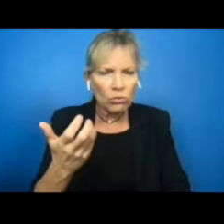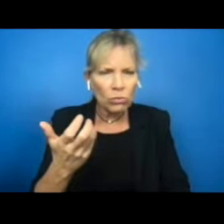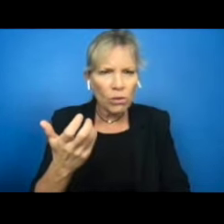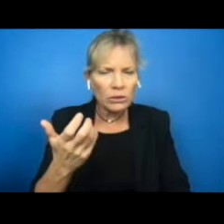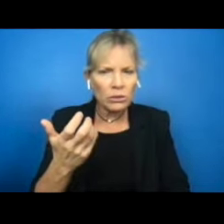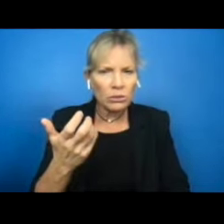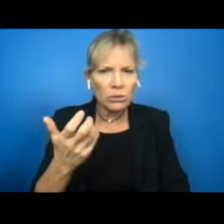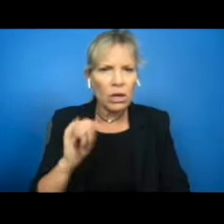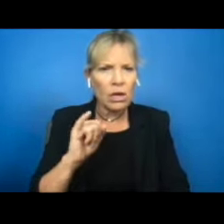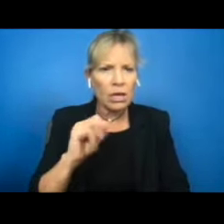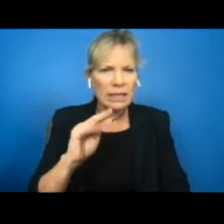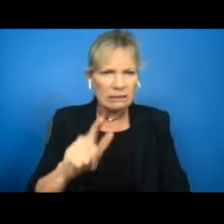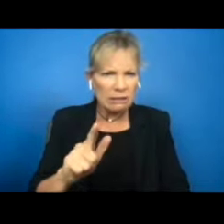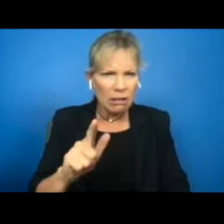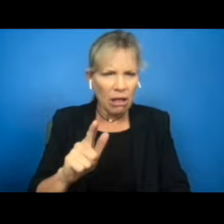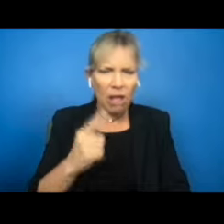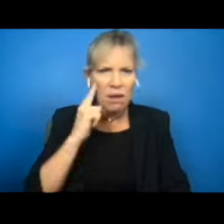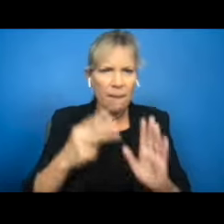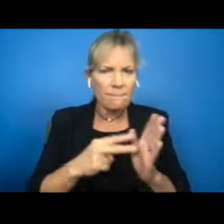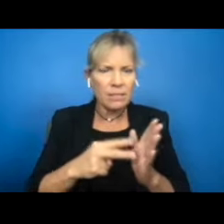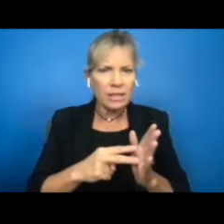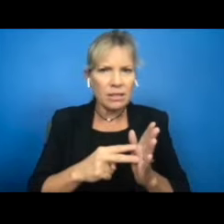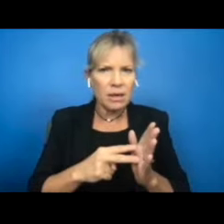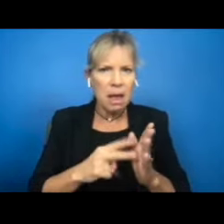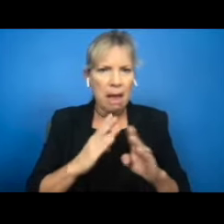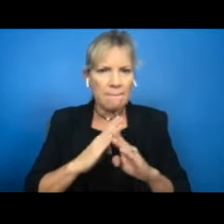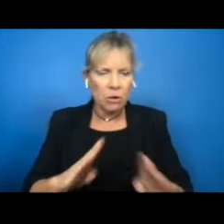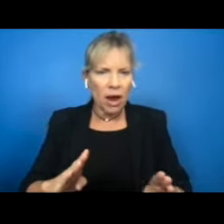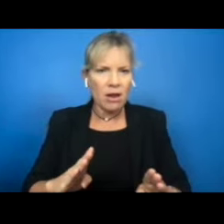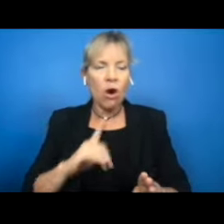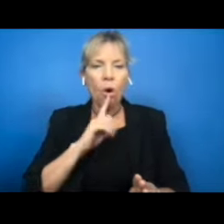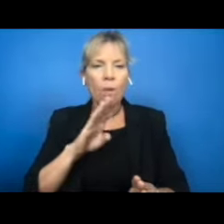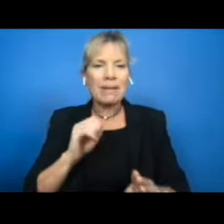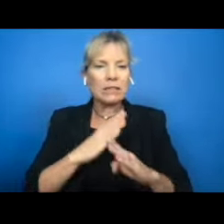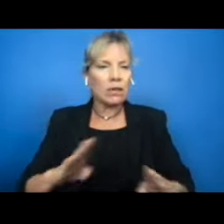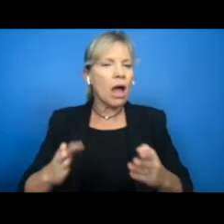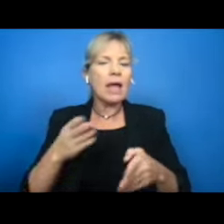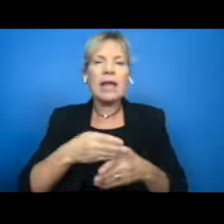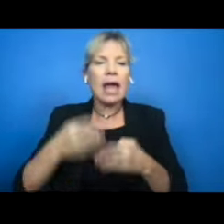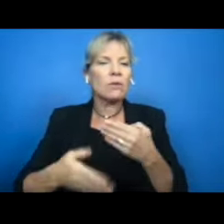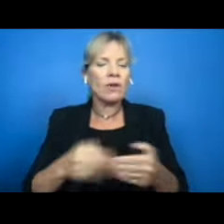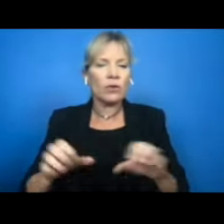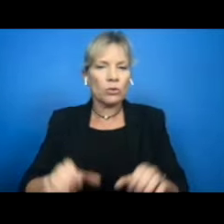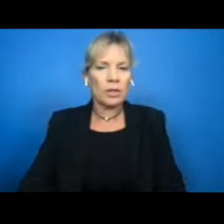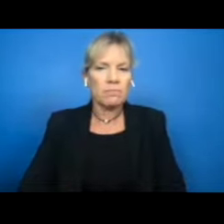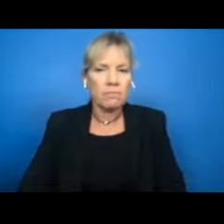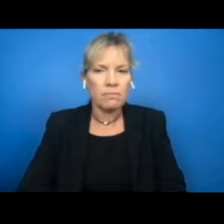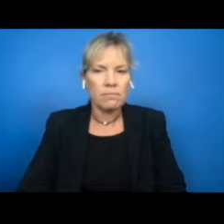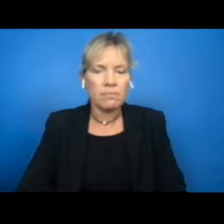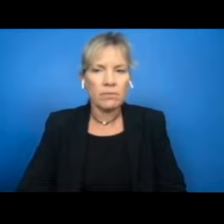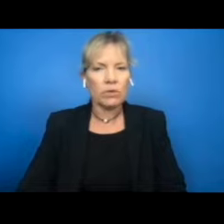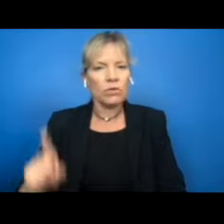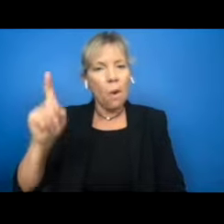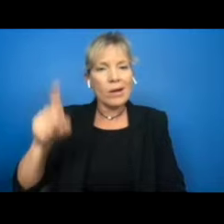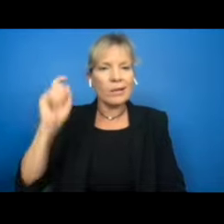instill. And I thought that meant be quiet or be still and end whatever it is that you're doing. So I clicked